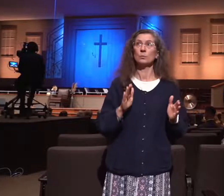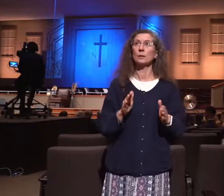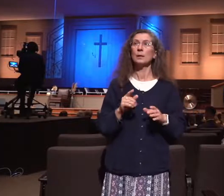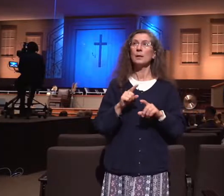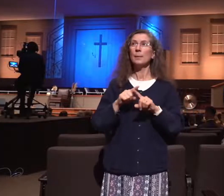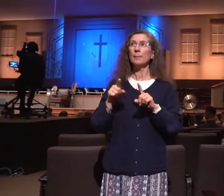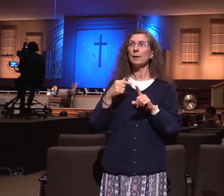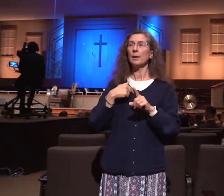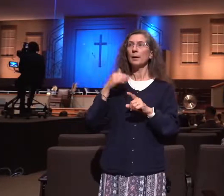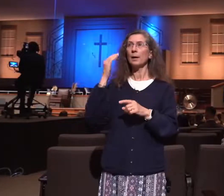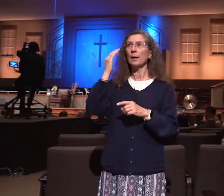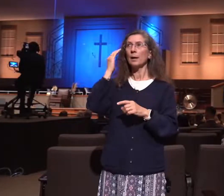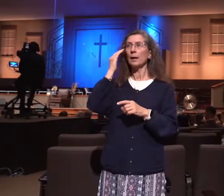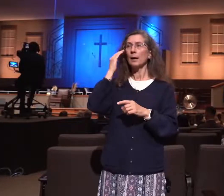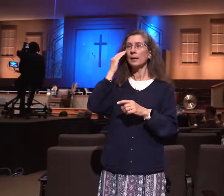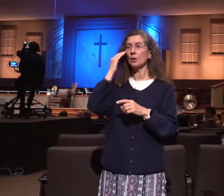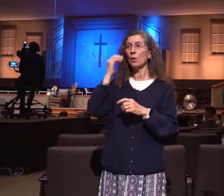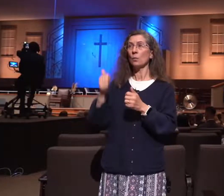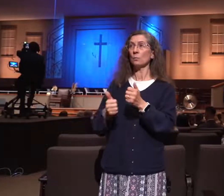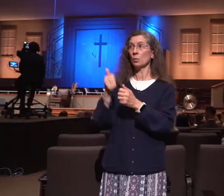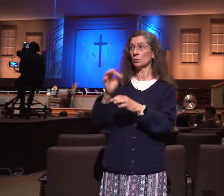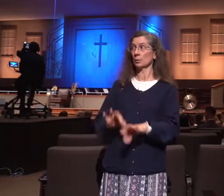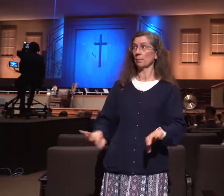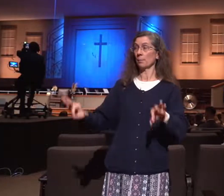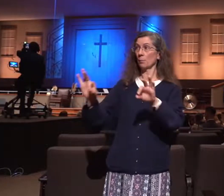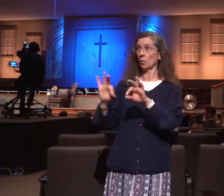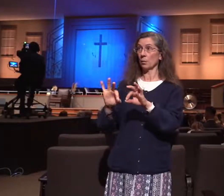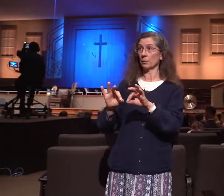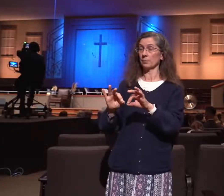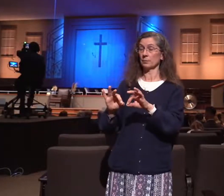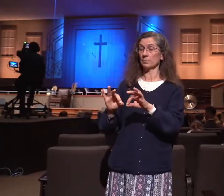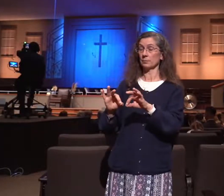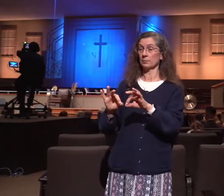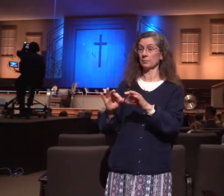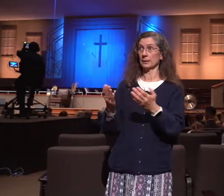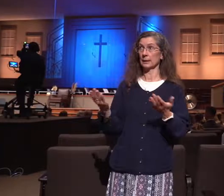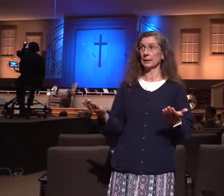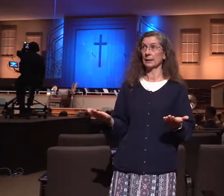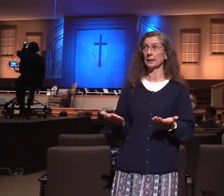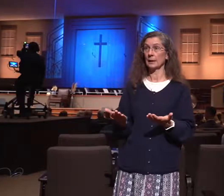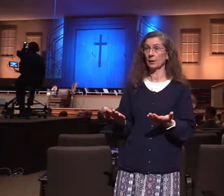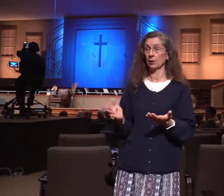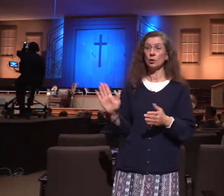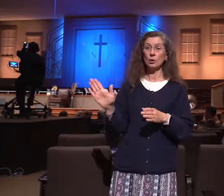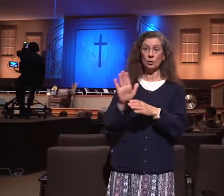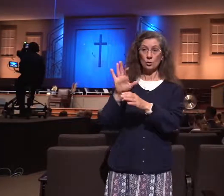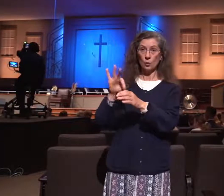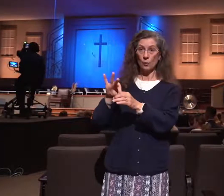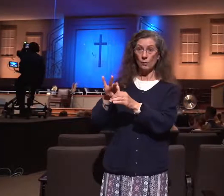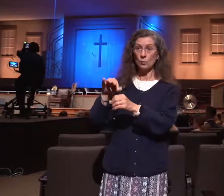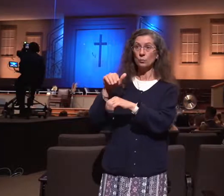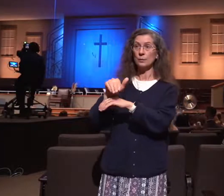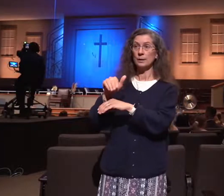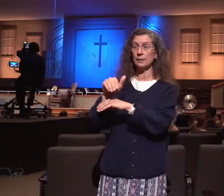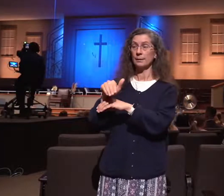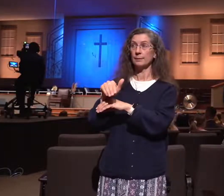But I know there's something far more important than that. And that's what you're going to vote to do